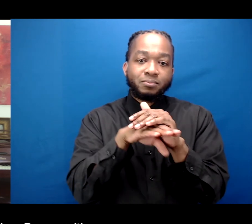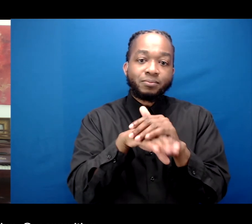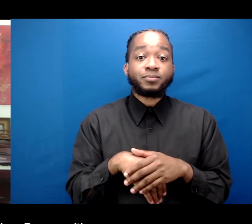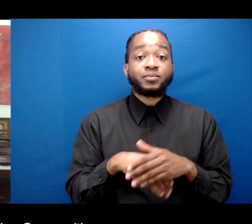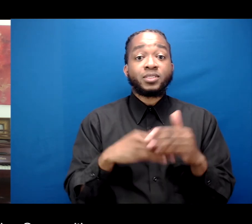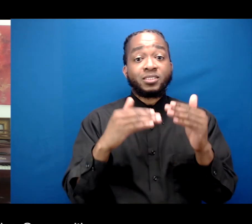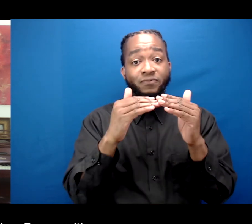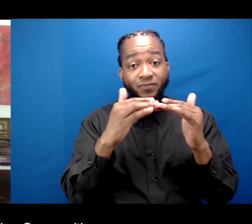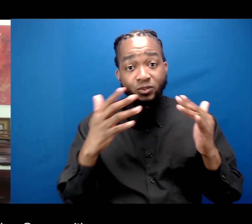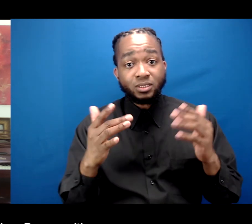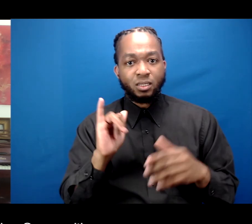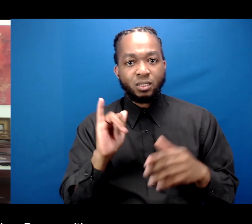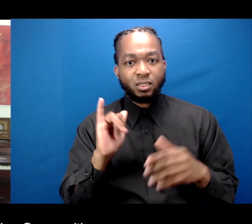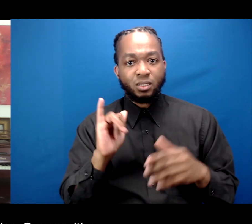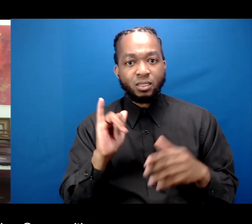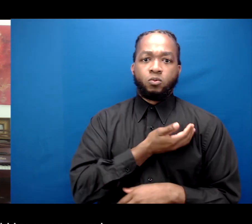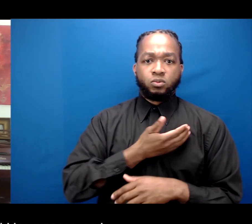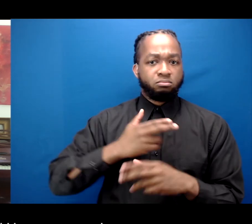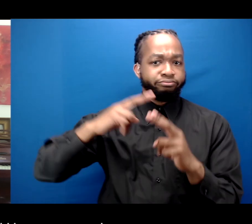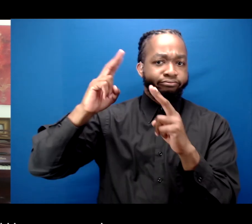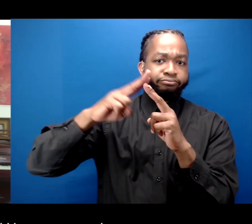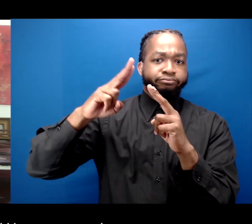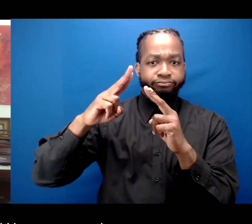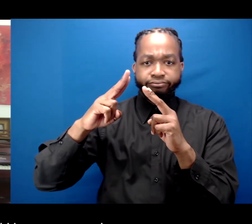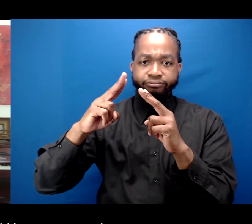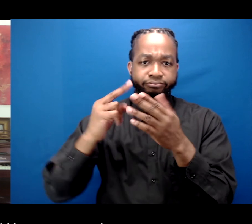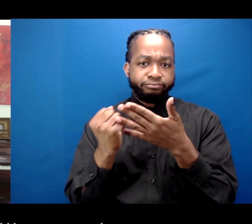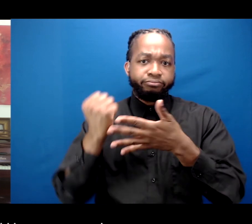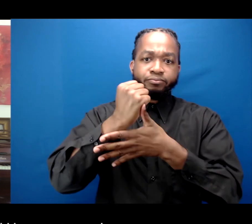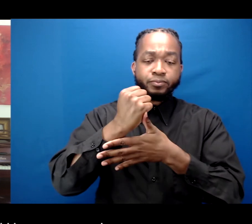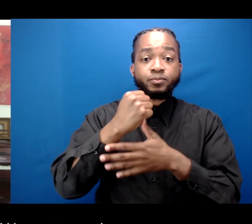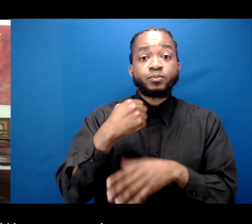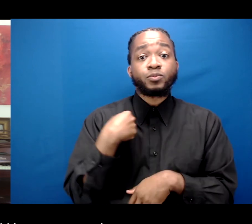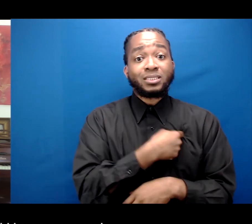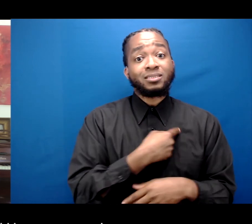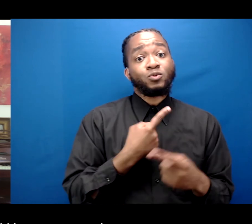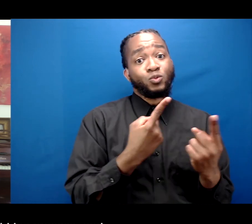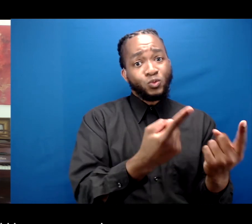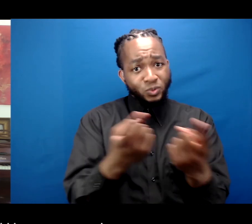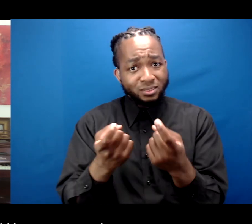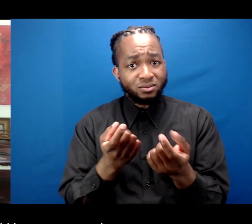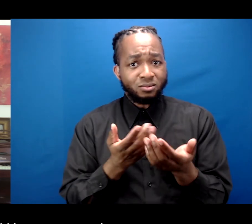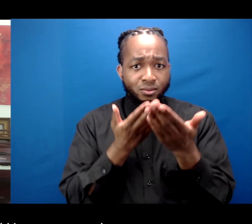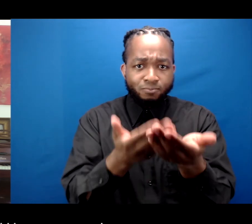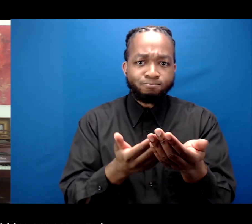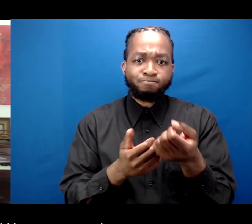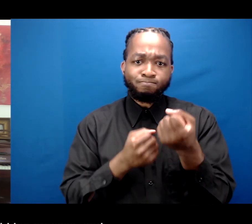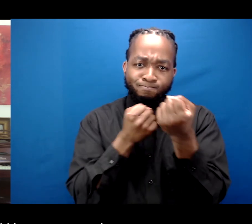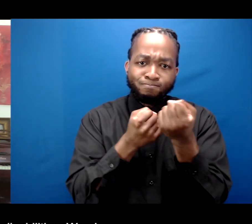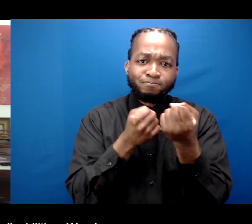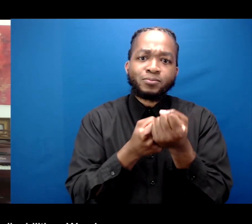recruiting and accommodations teams offer support to candidates through the hiring process, and once they are hired, our